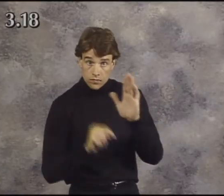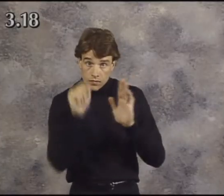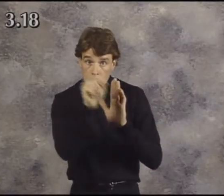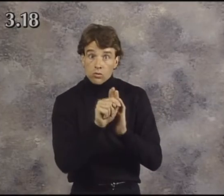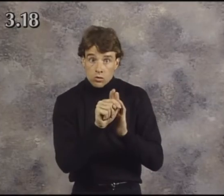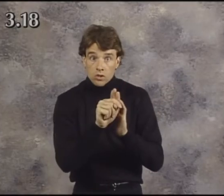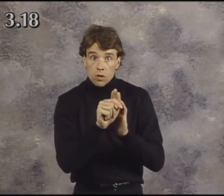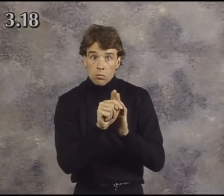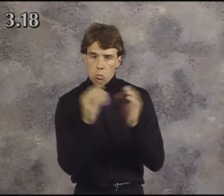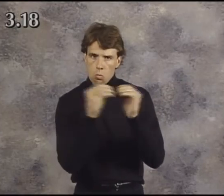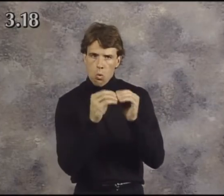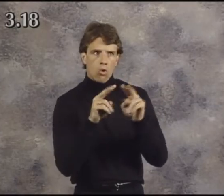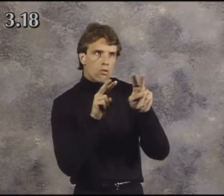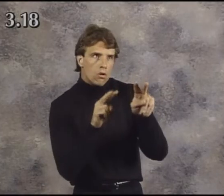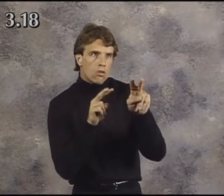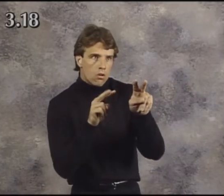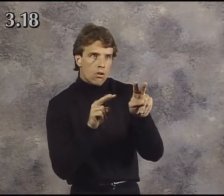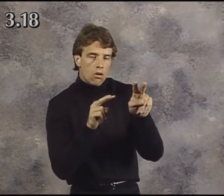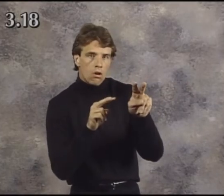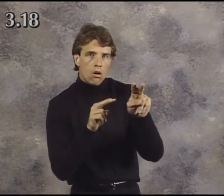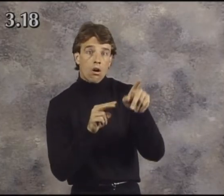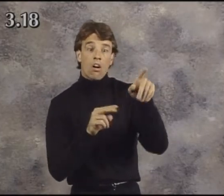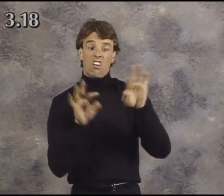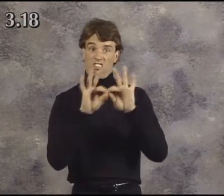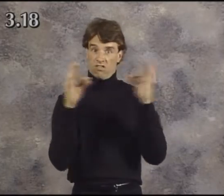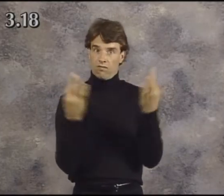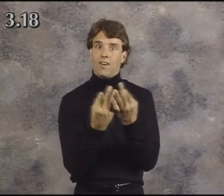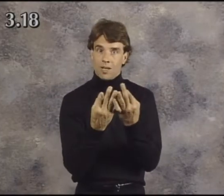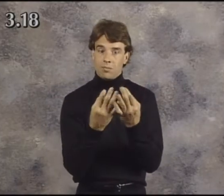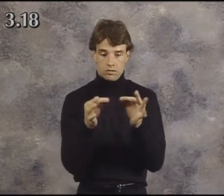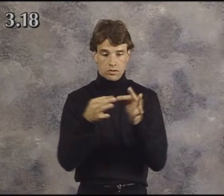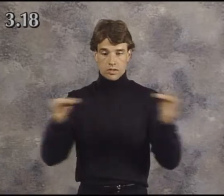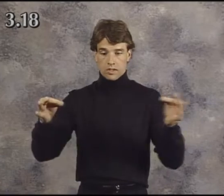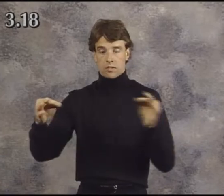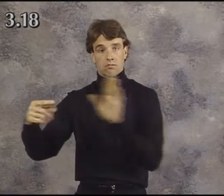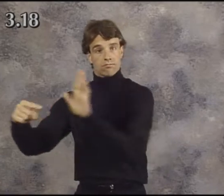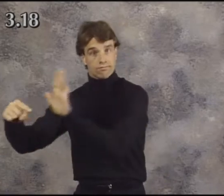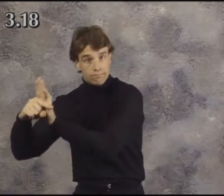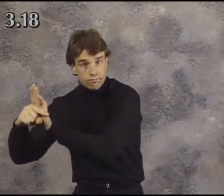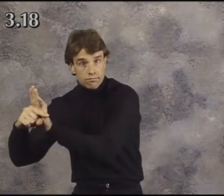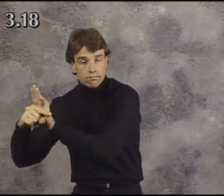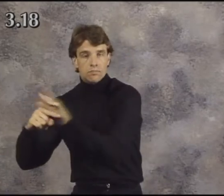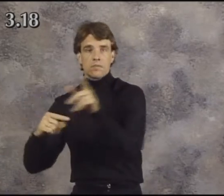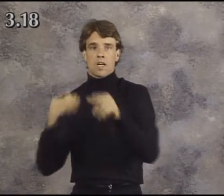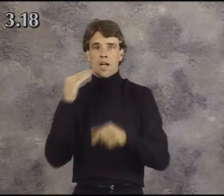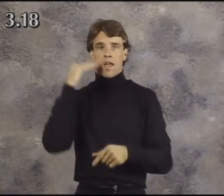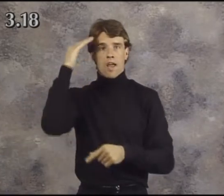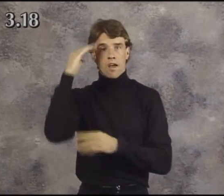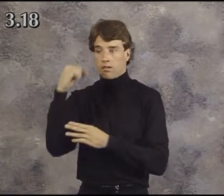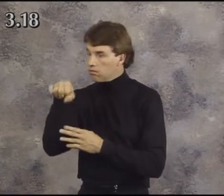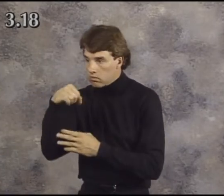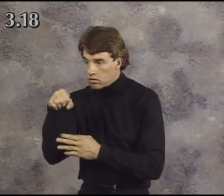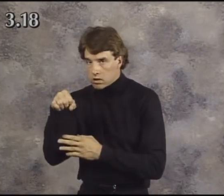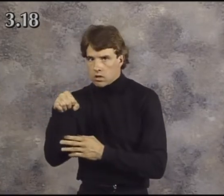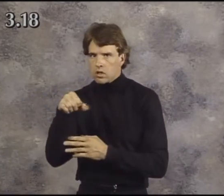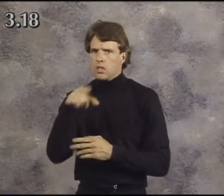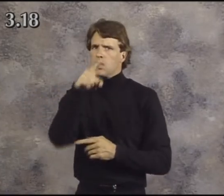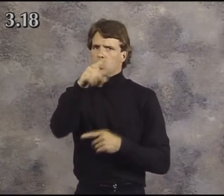As you watch the videotape again and again, notice how the family places the negative at the end with a